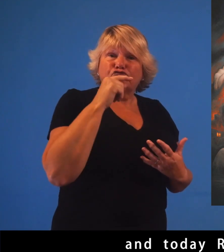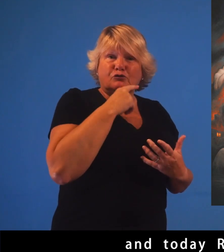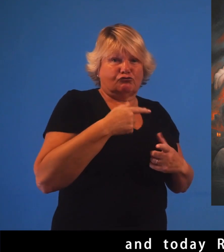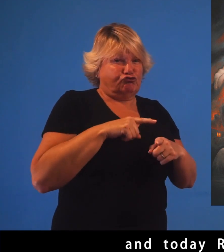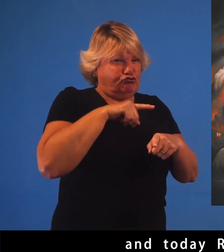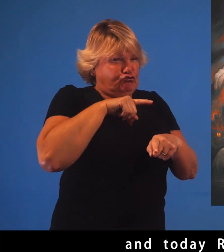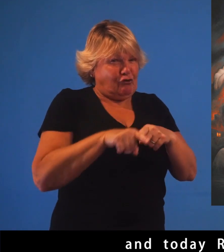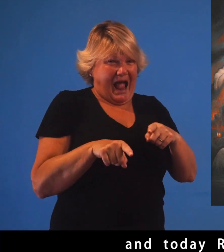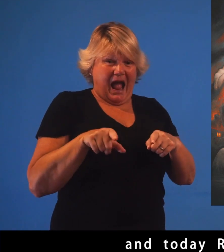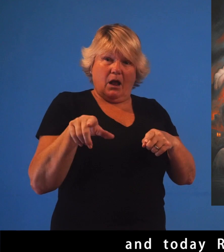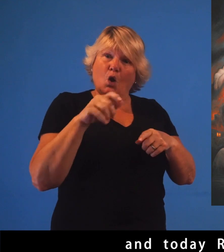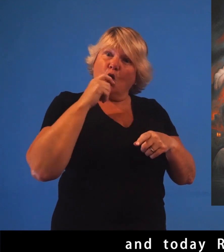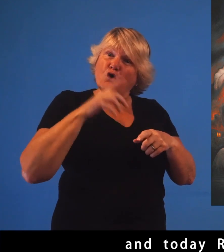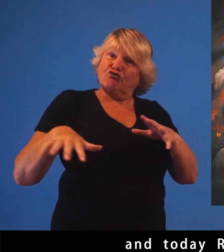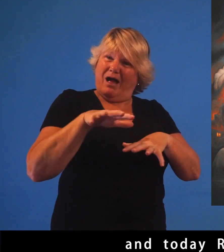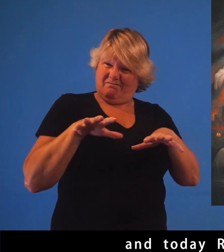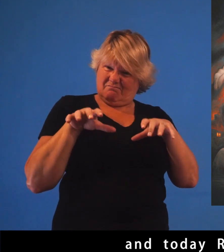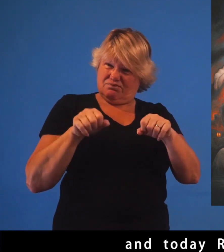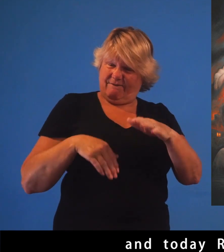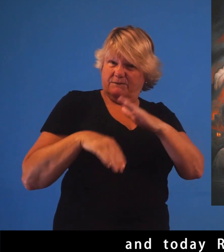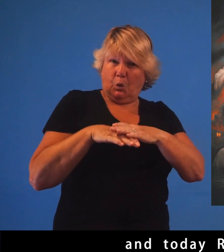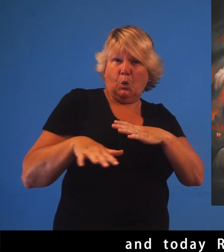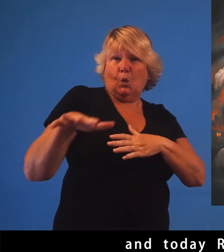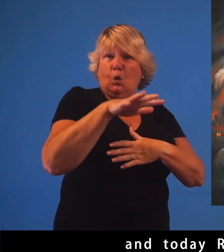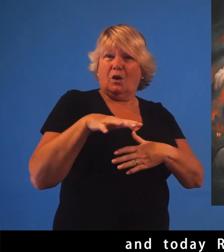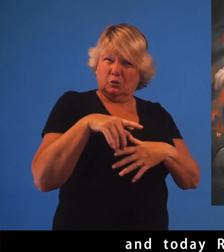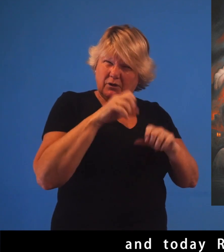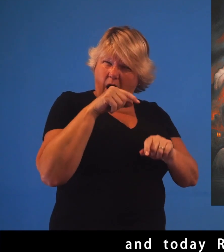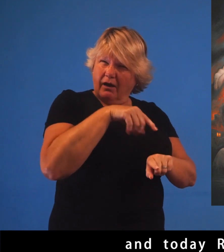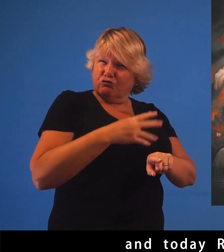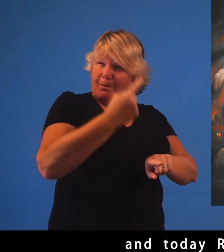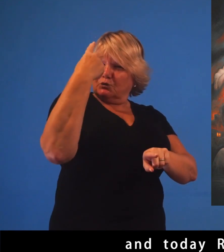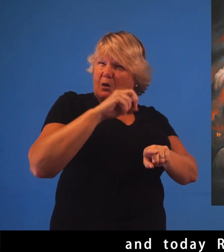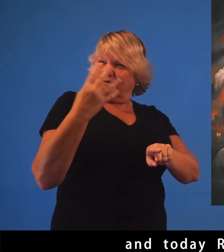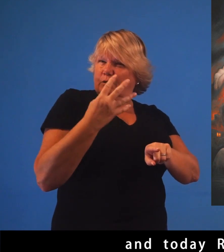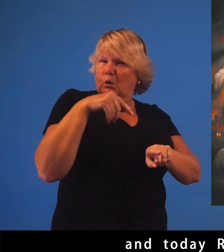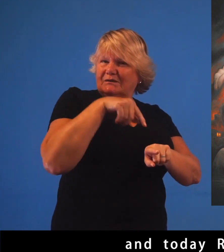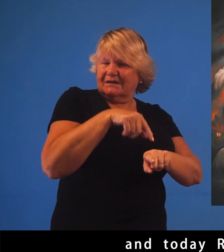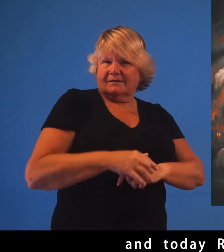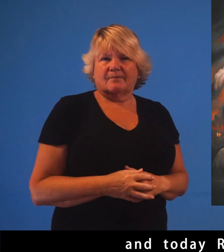And today, Russia is fighting to fully occupy the country.